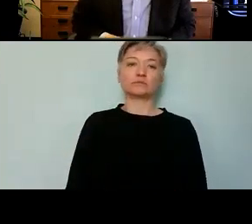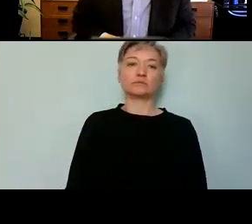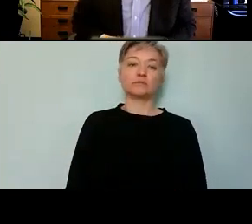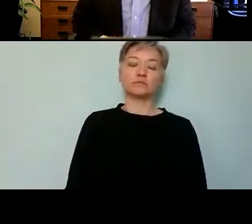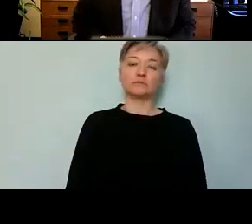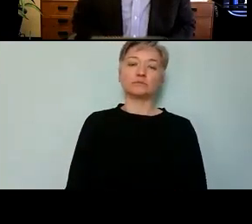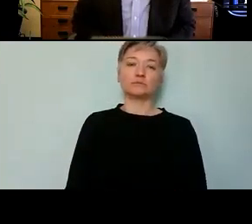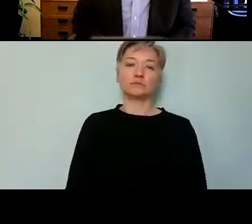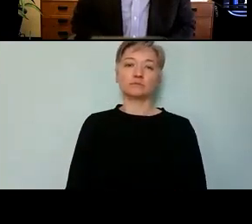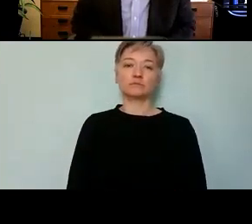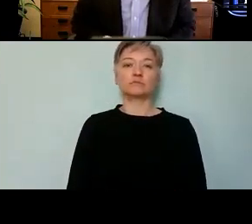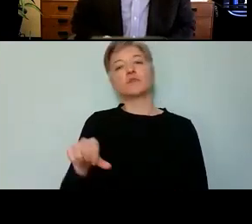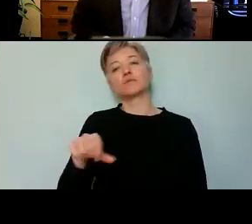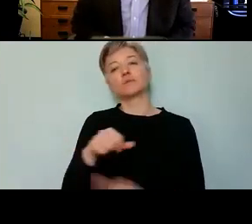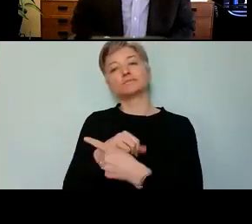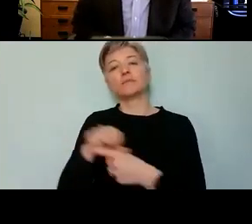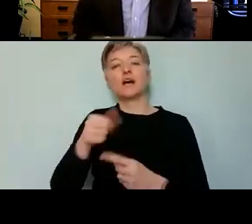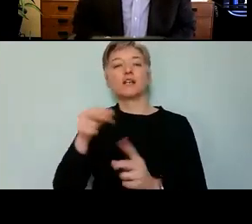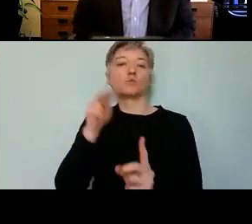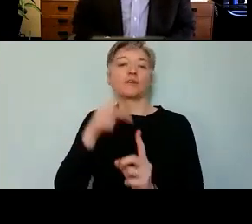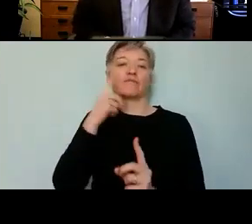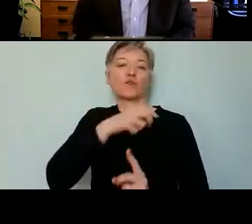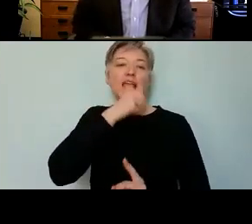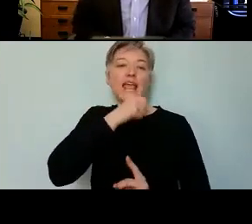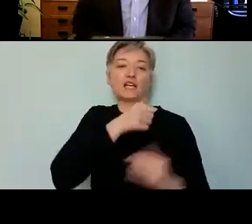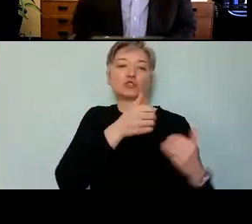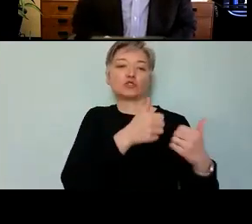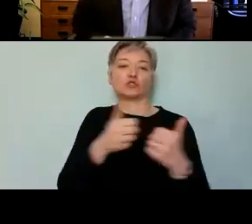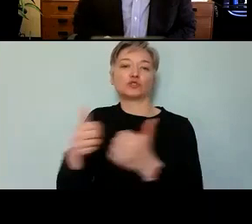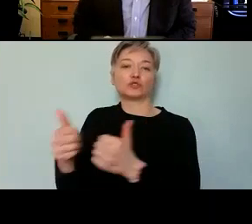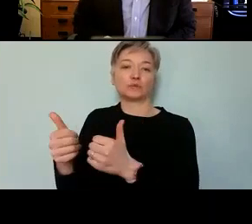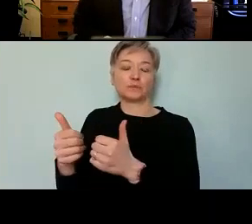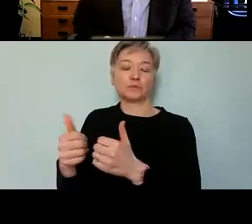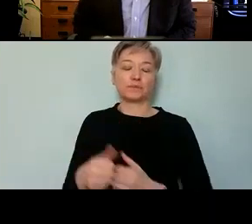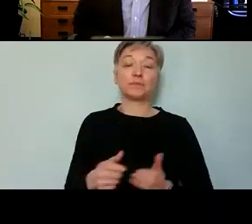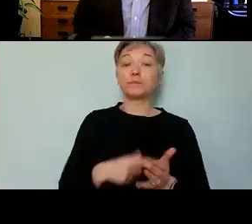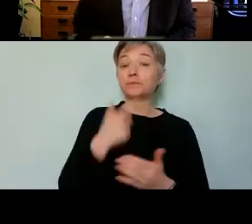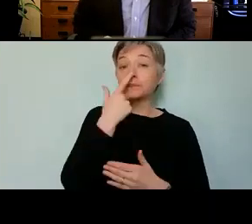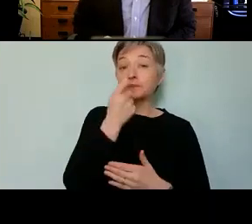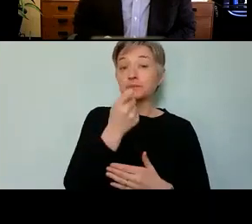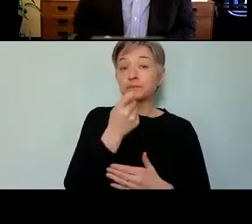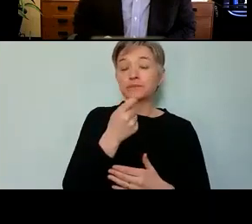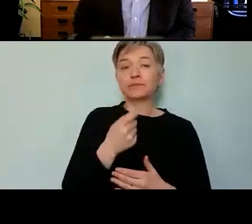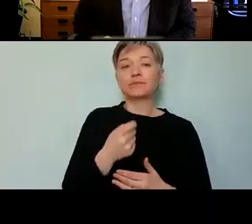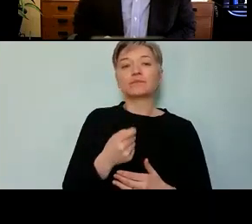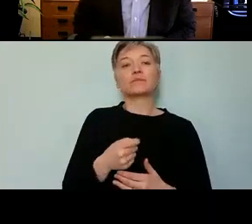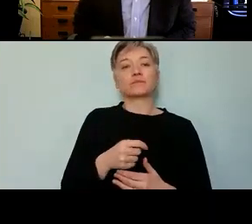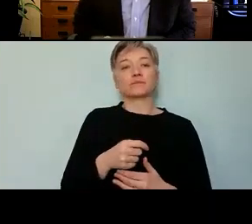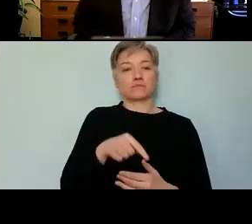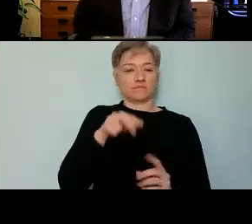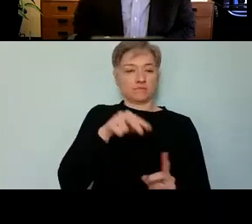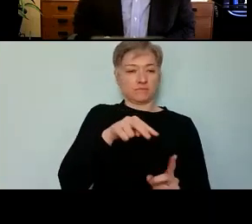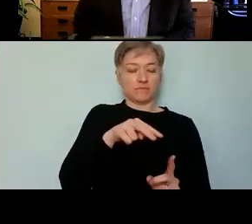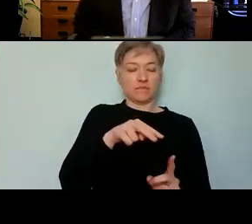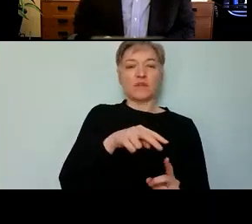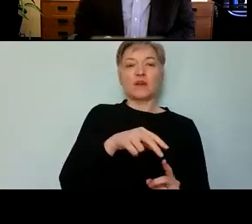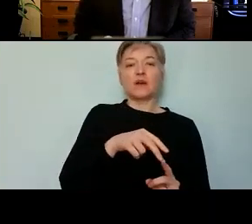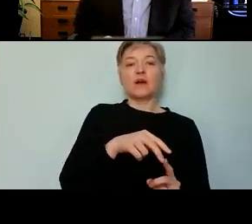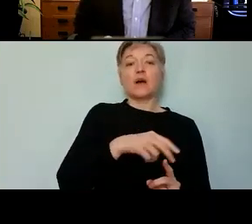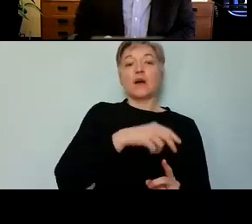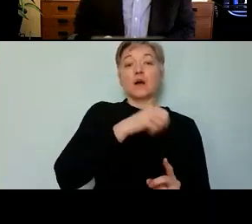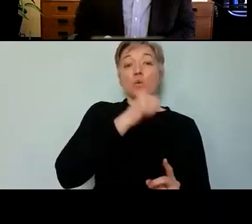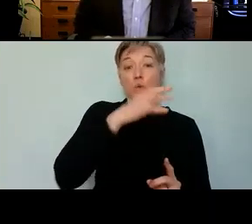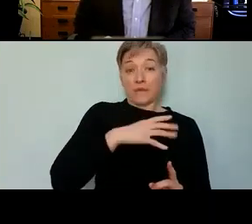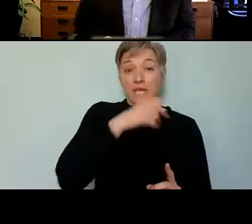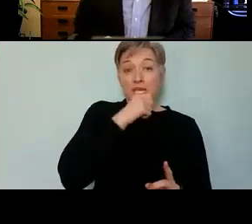say that is somewhat interesting, or very interesting to me, is when you look at females in their 20s and you look at the